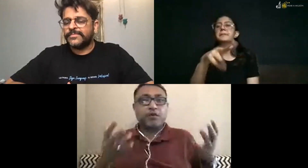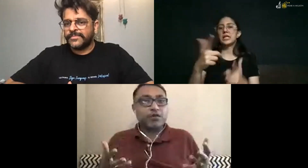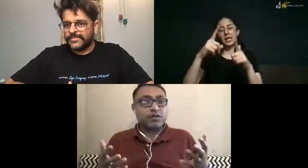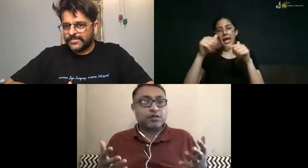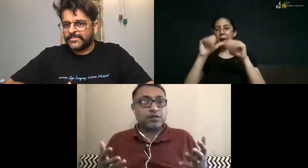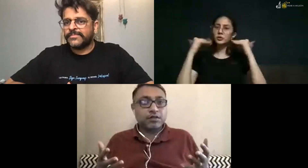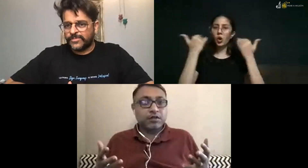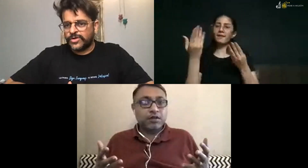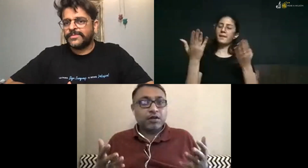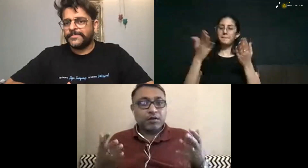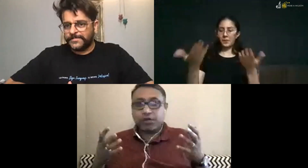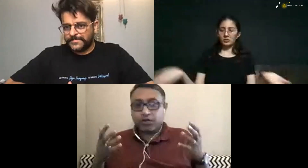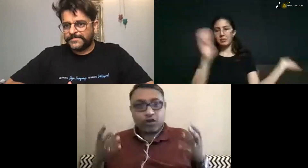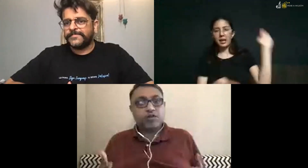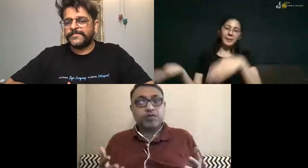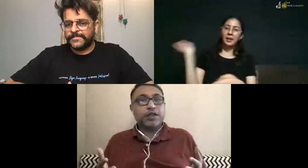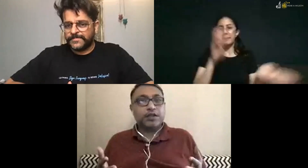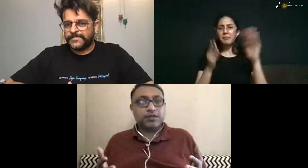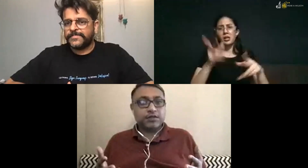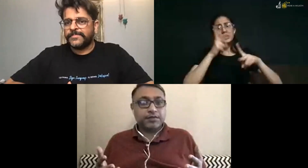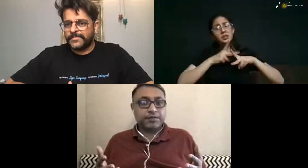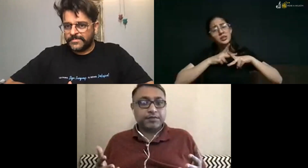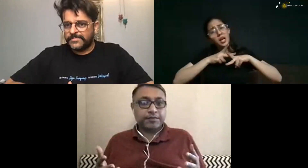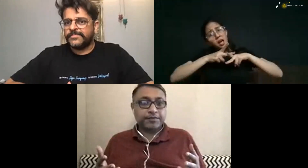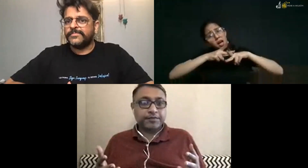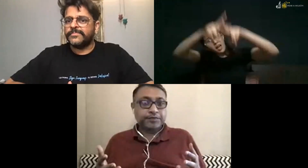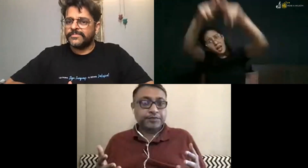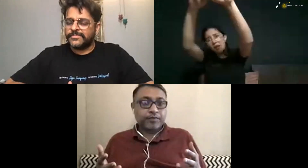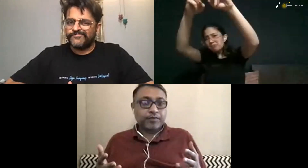packing boxes, because costs will increase.